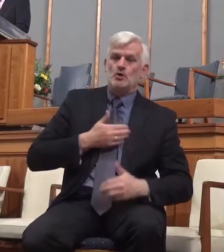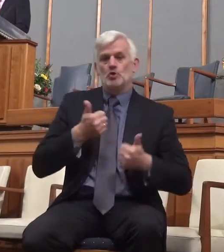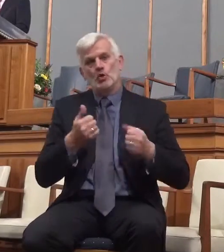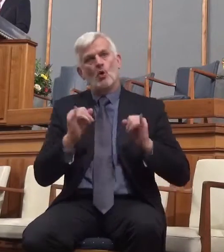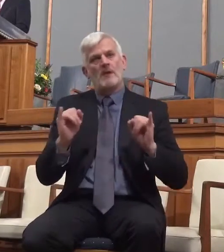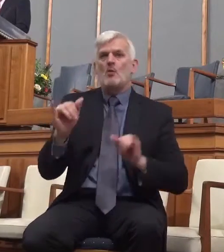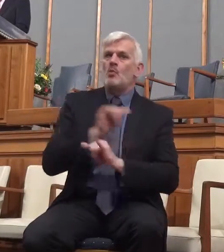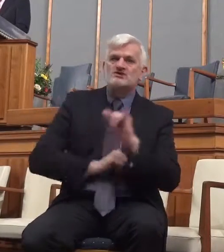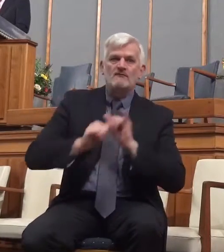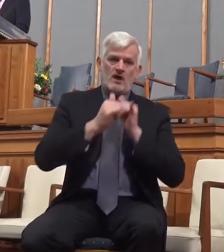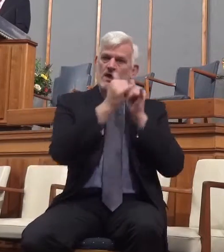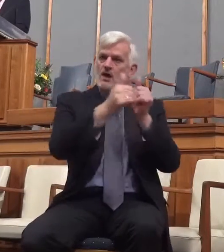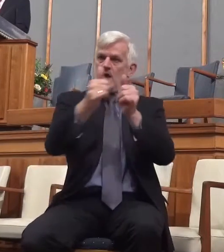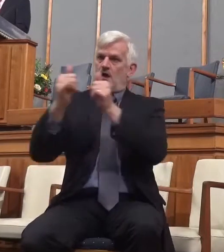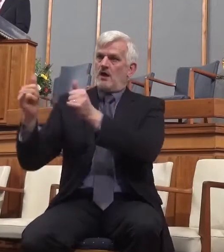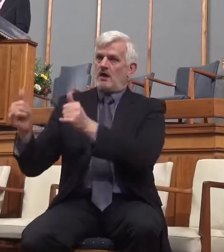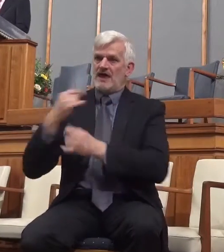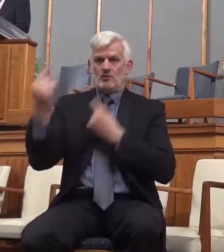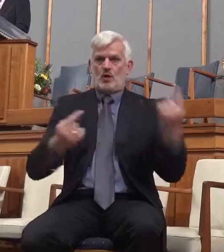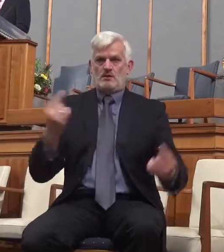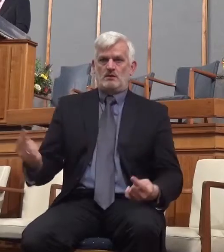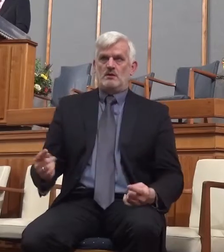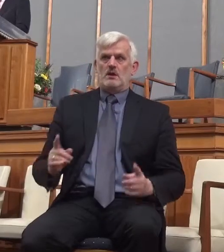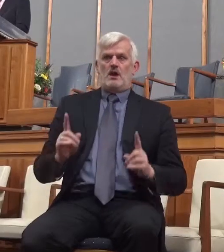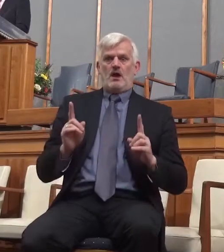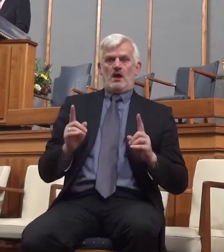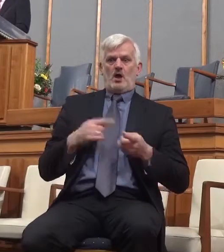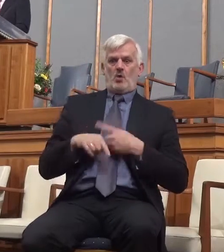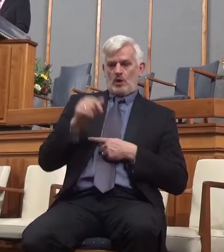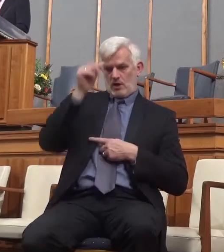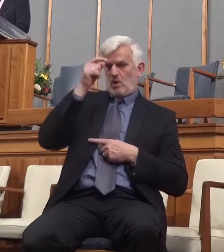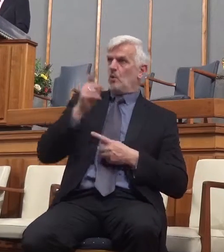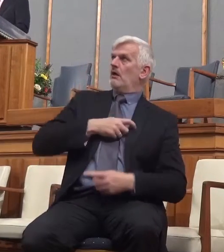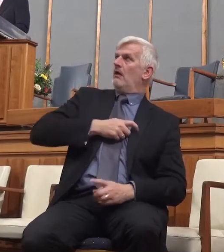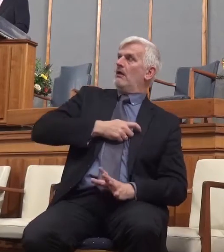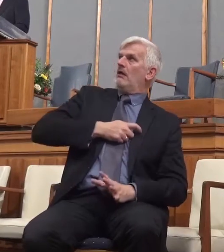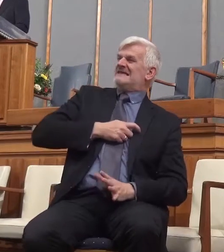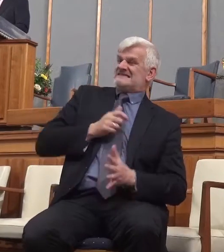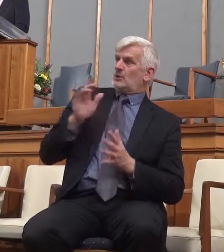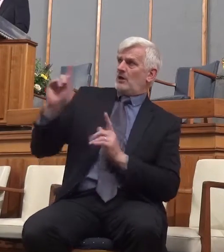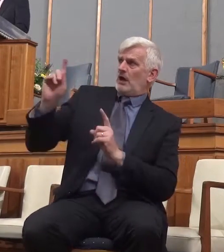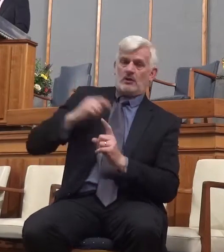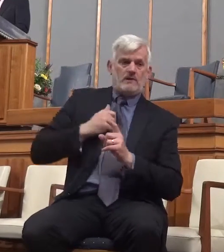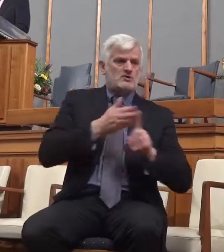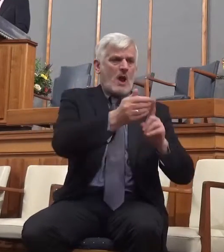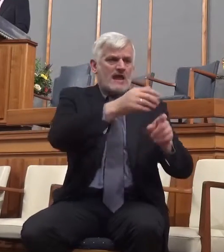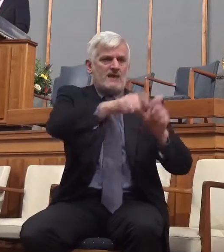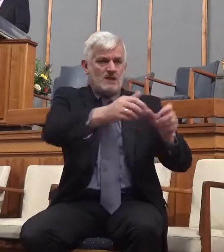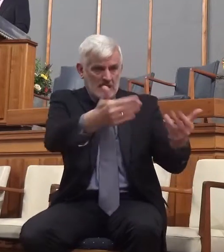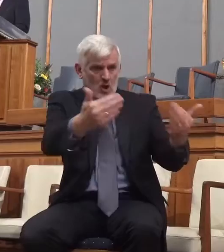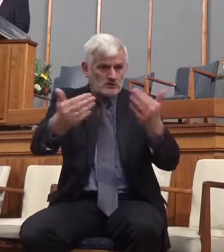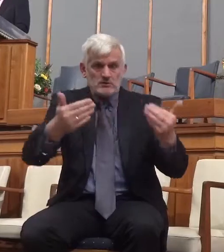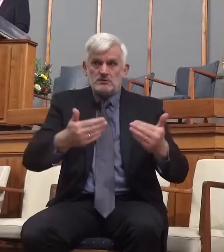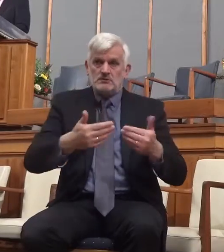bad. Knowing therefore the terror of the Lord, we persuade men. But we are made